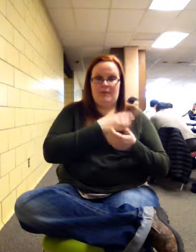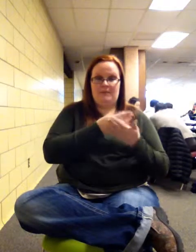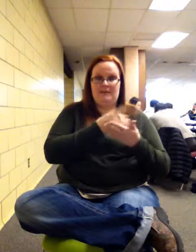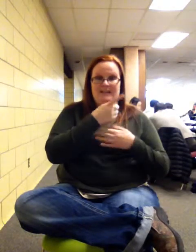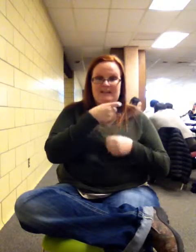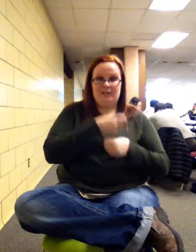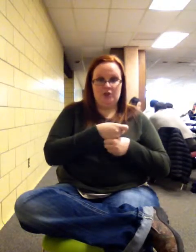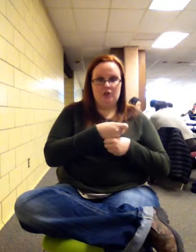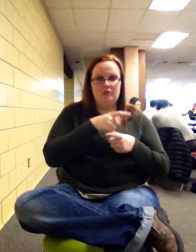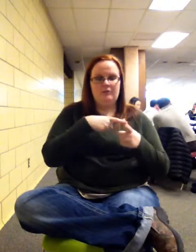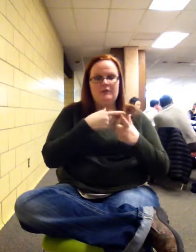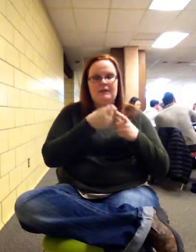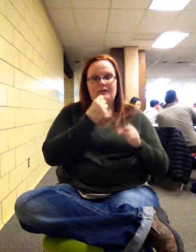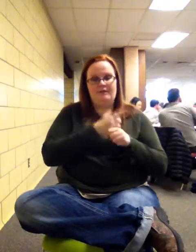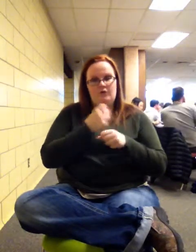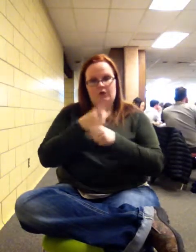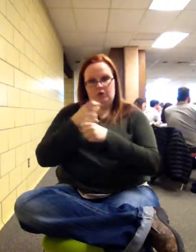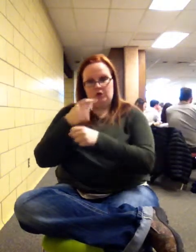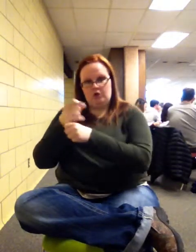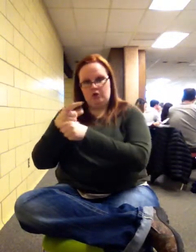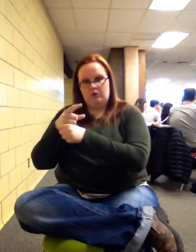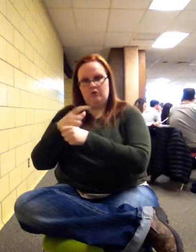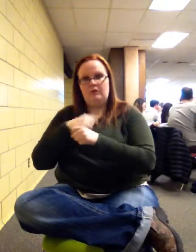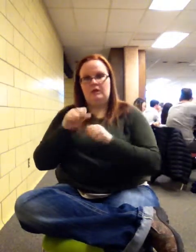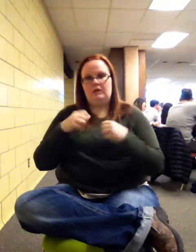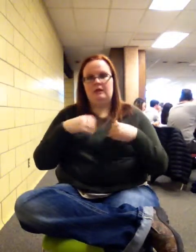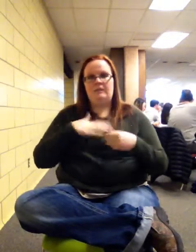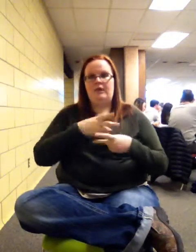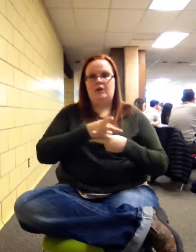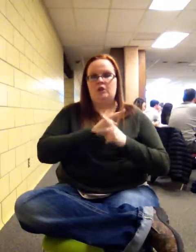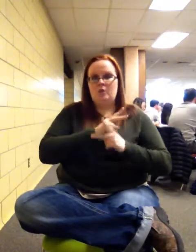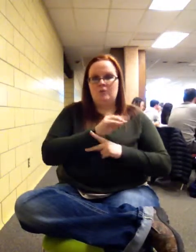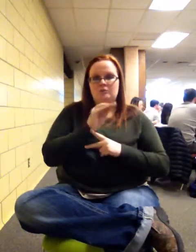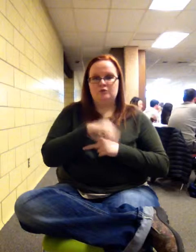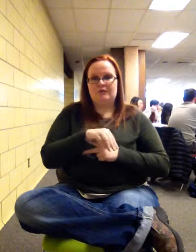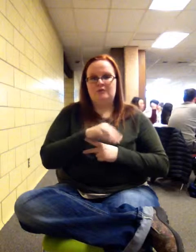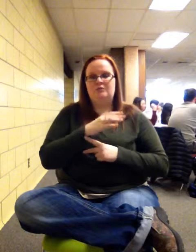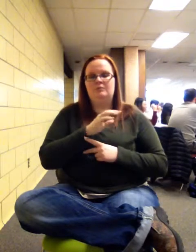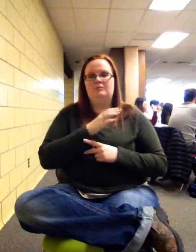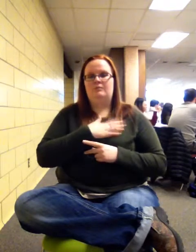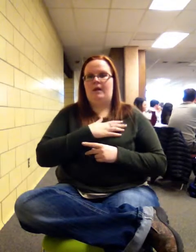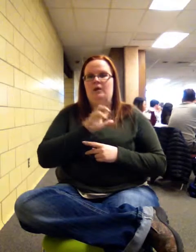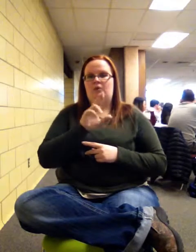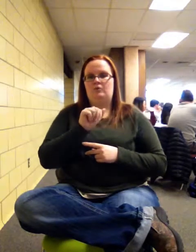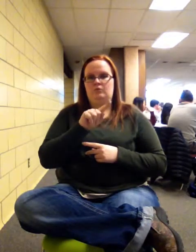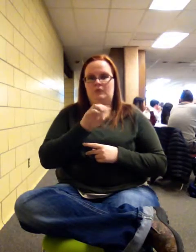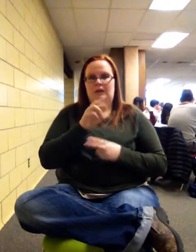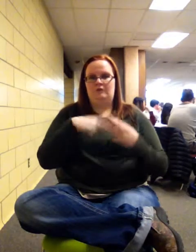year I can get my loan percentage or my rate of return, whichever hat I'm